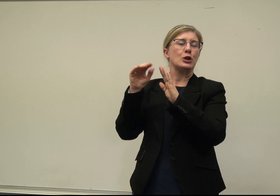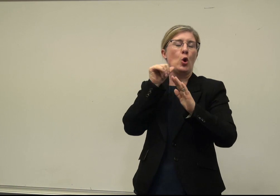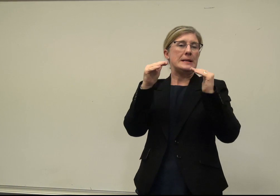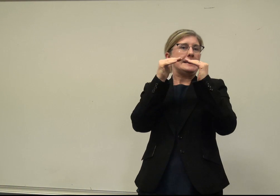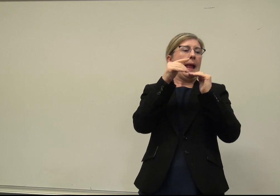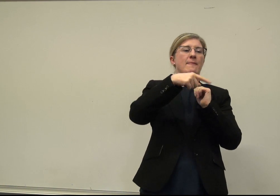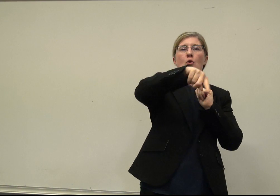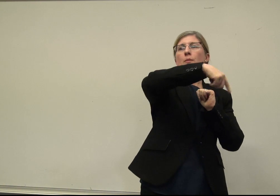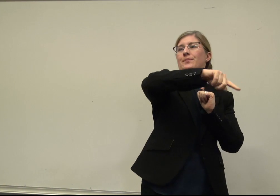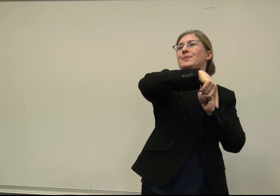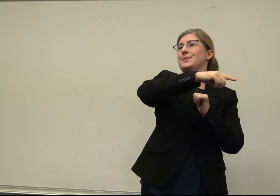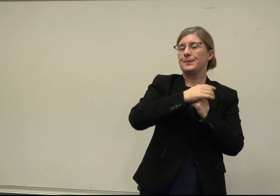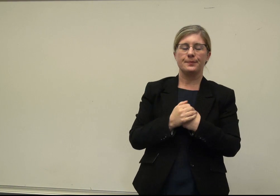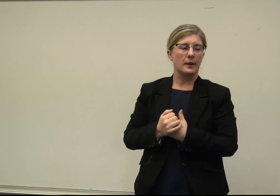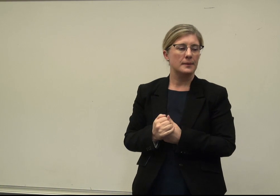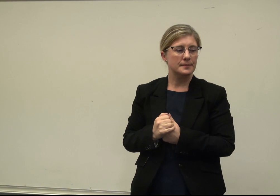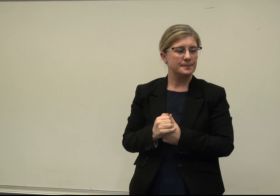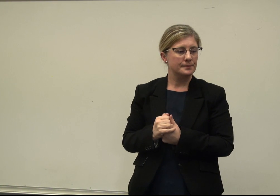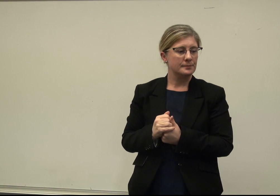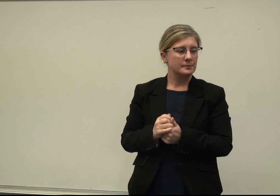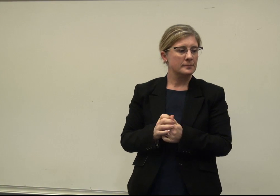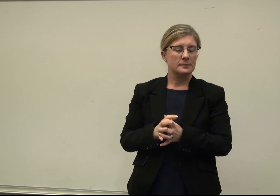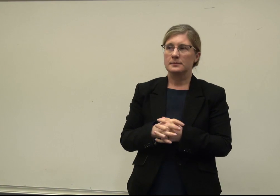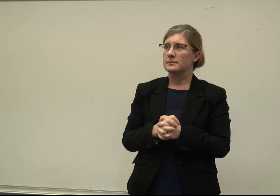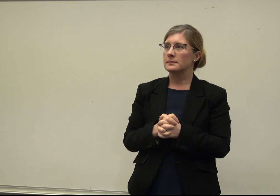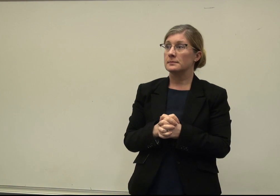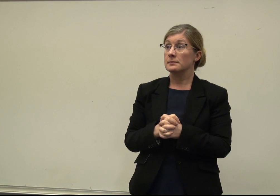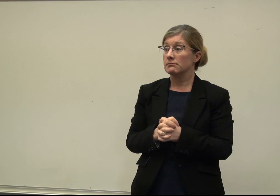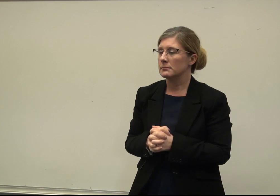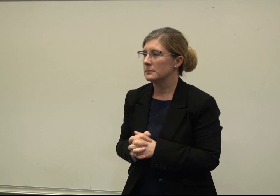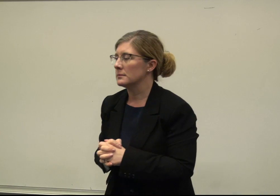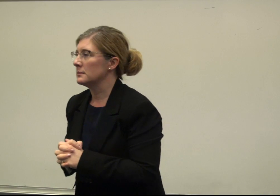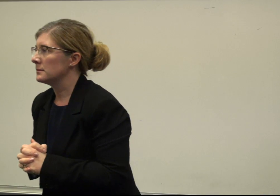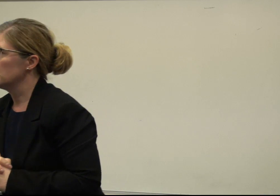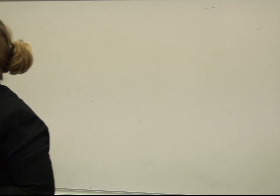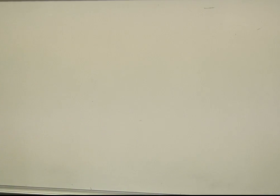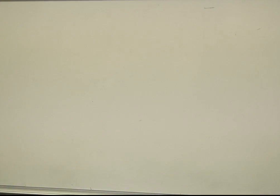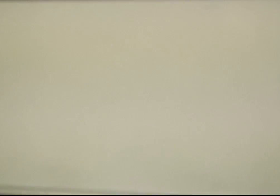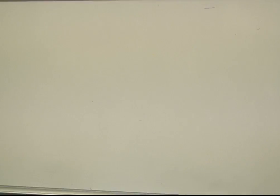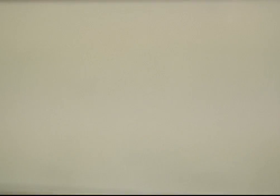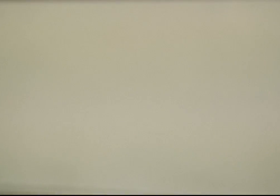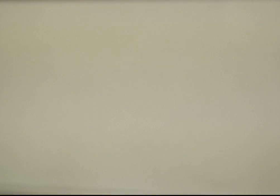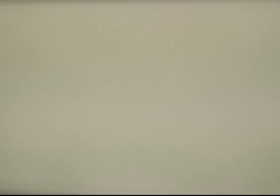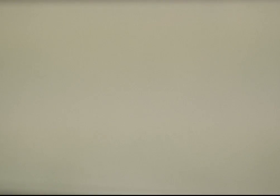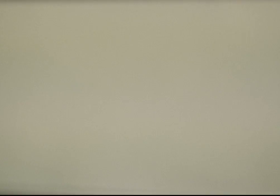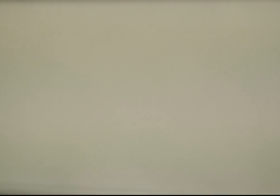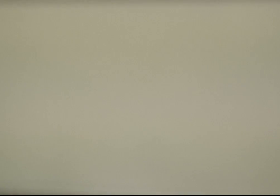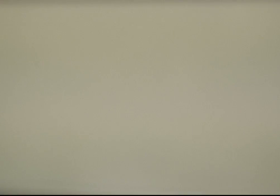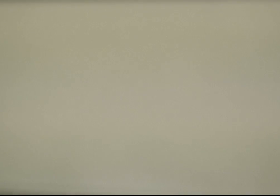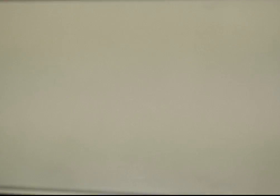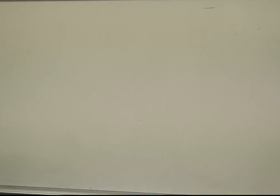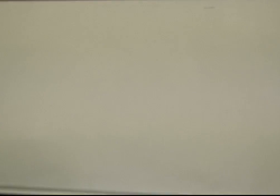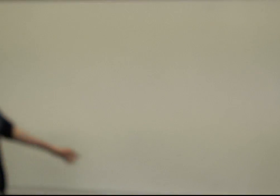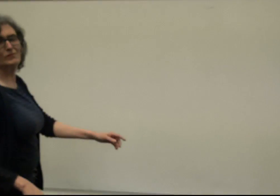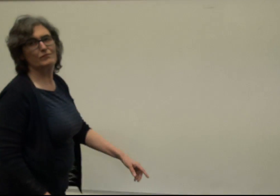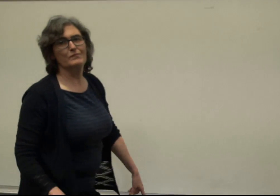monolinguals. Now, there is more recent research that actually questions this.